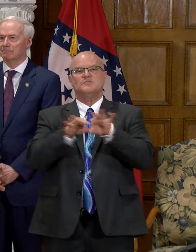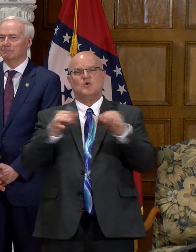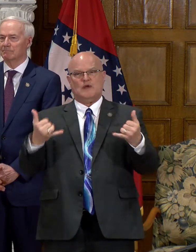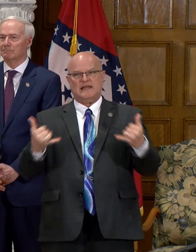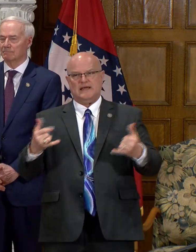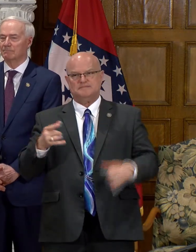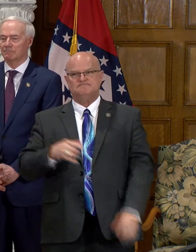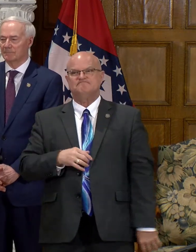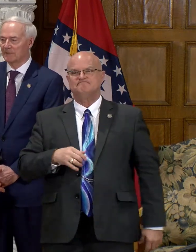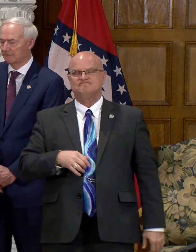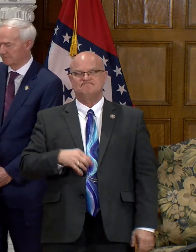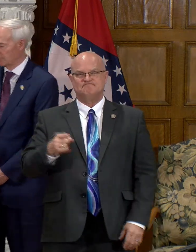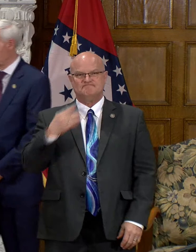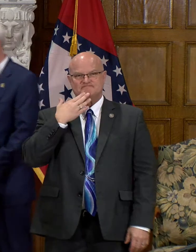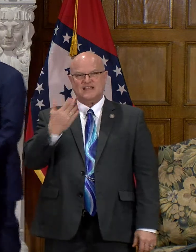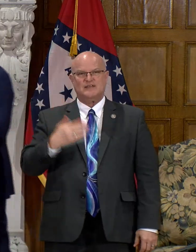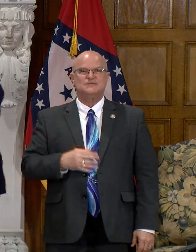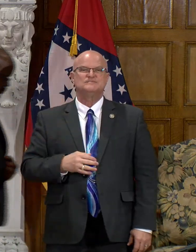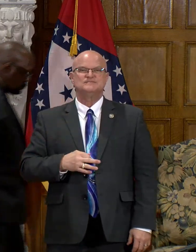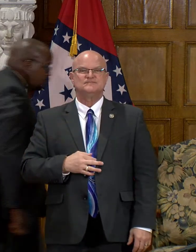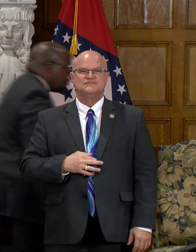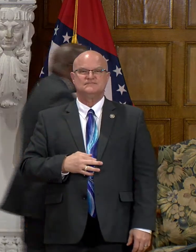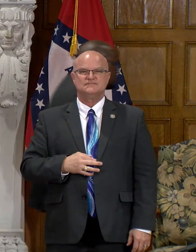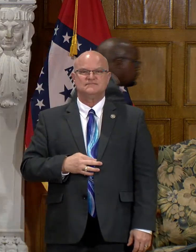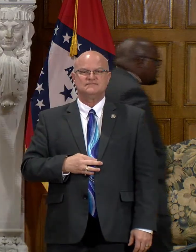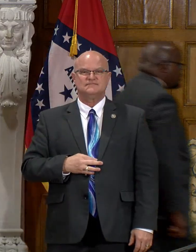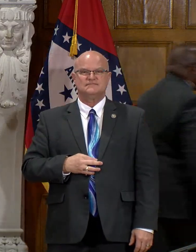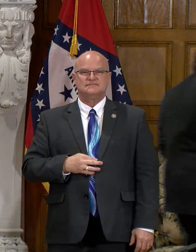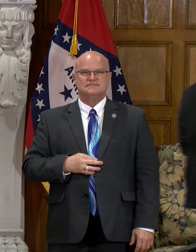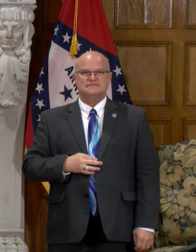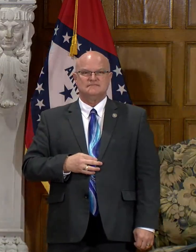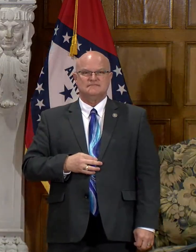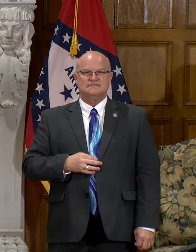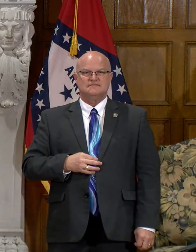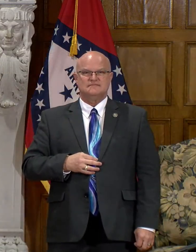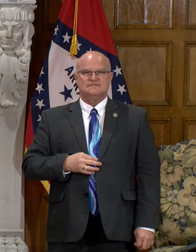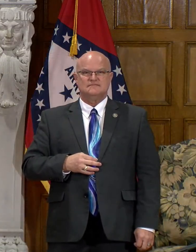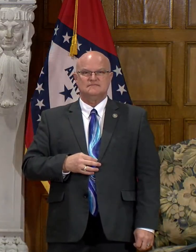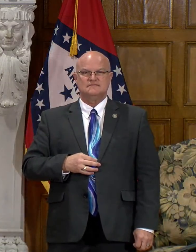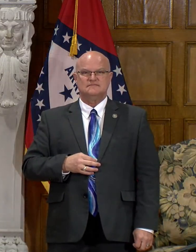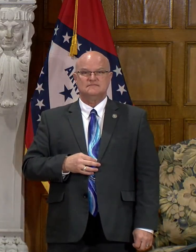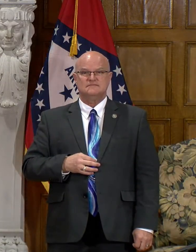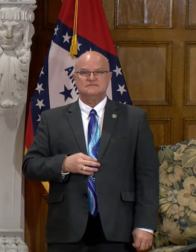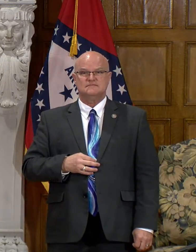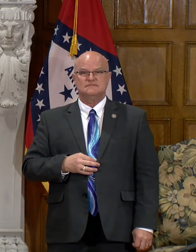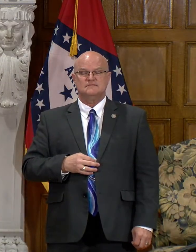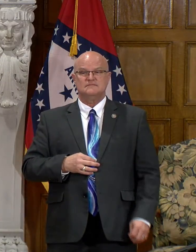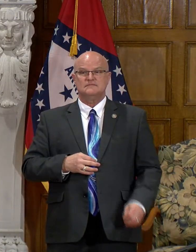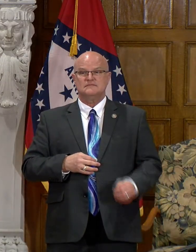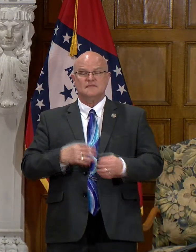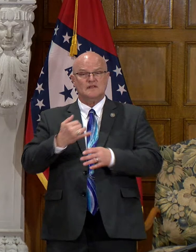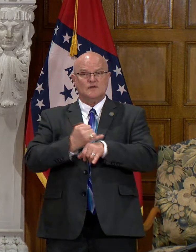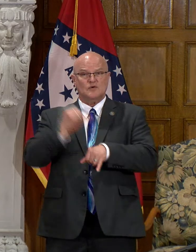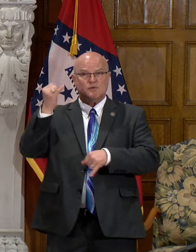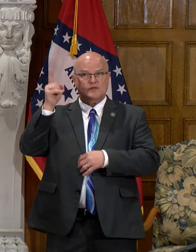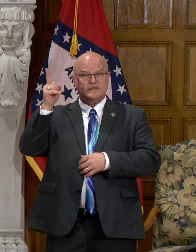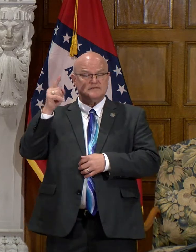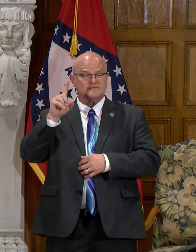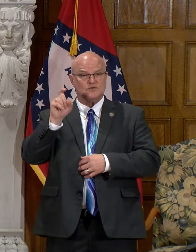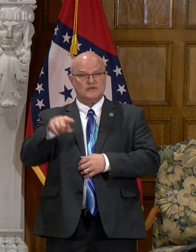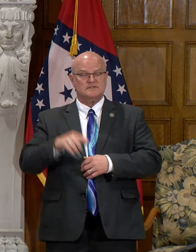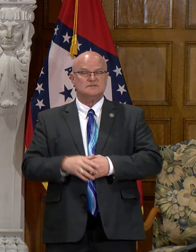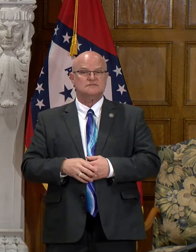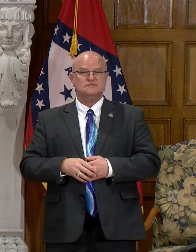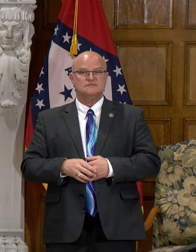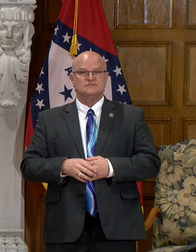Thank you. Is there anything remotely in terms of